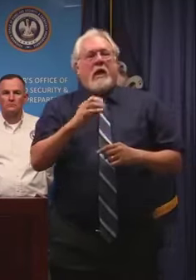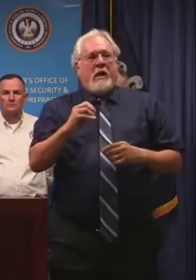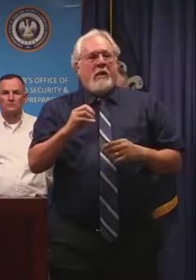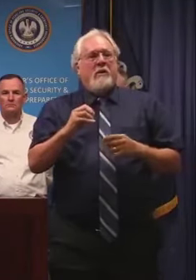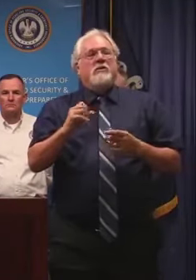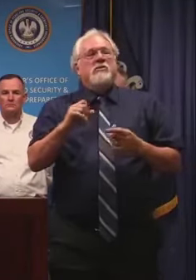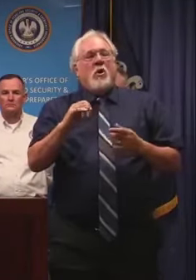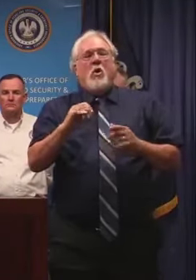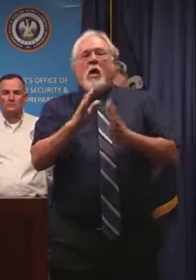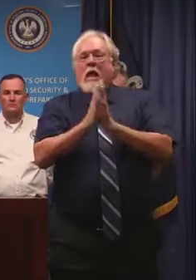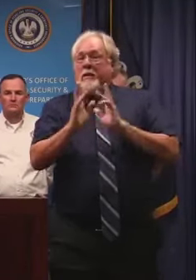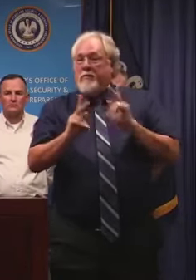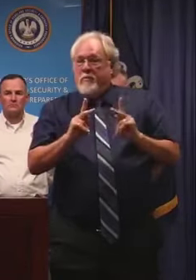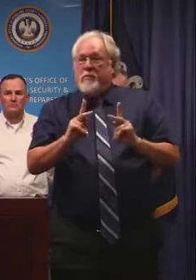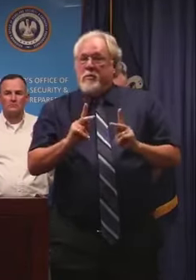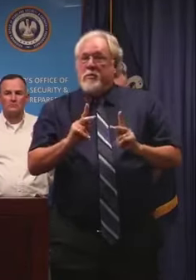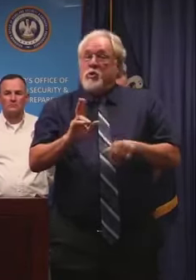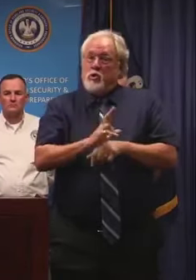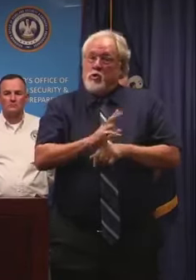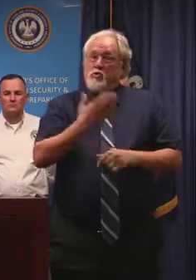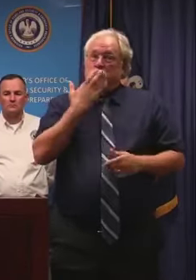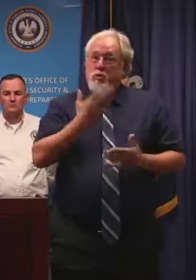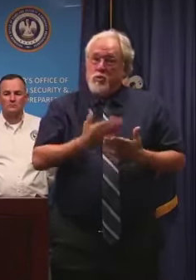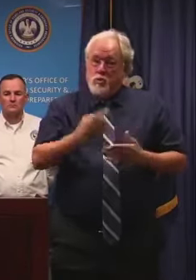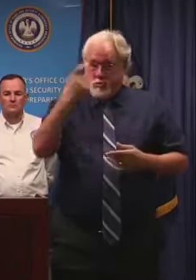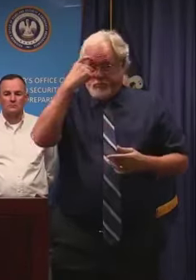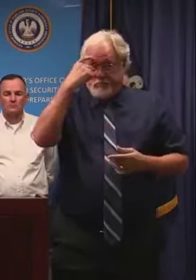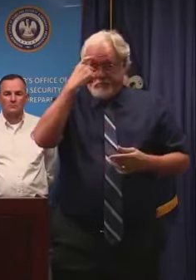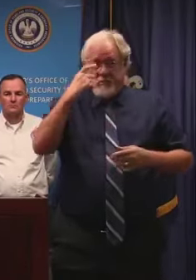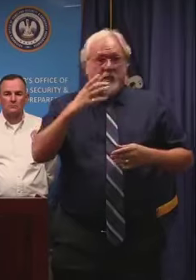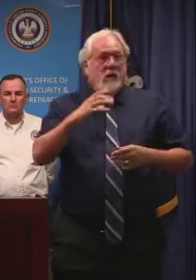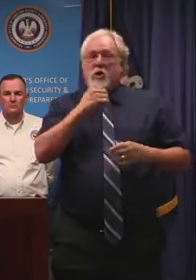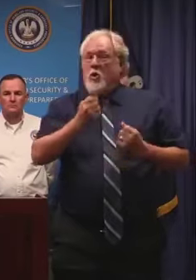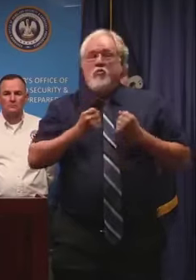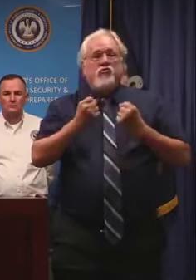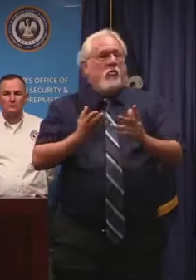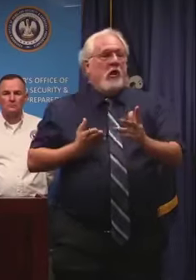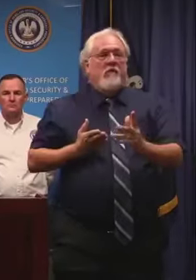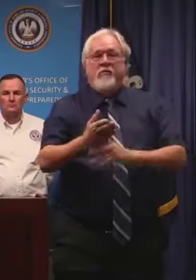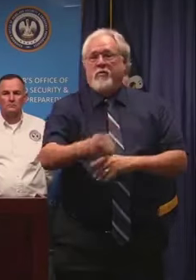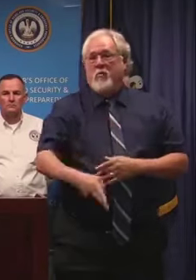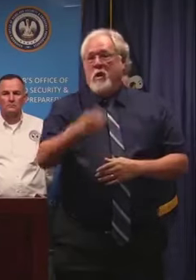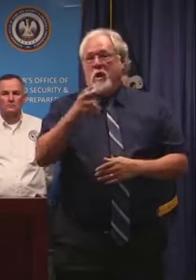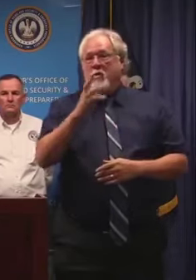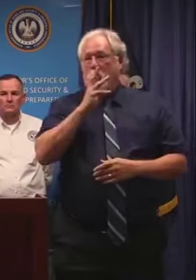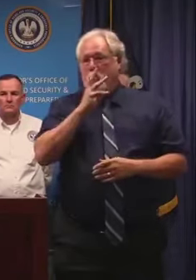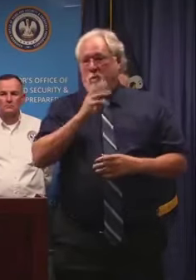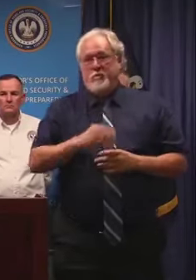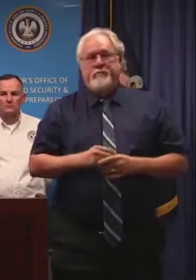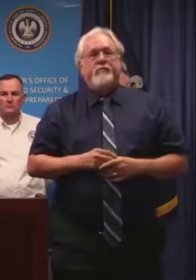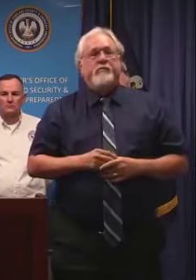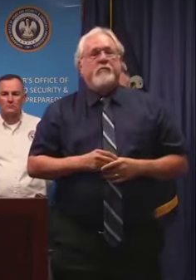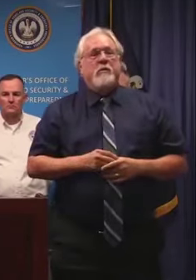close them. So we're asking people to exercise due diligence and not drive through standing